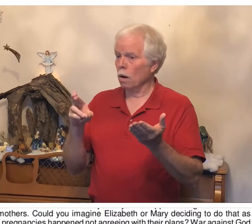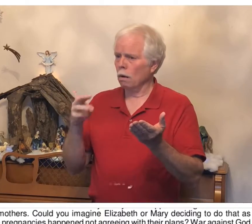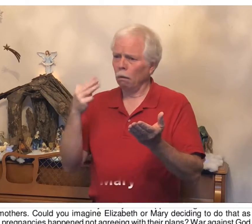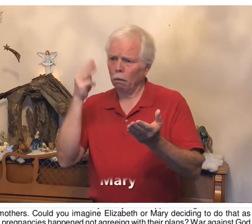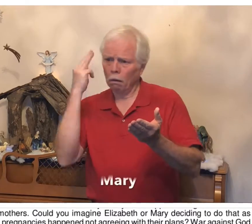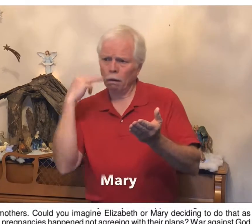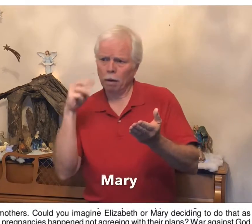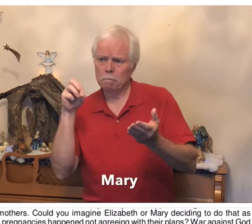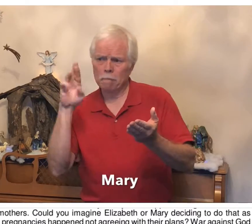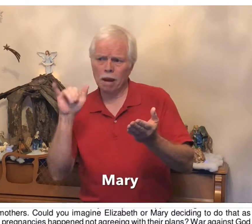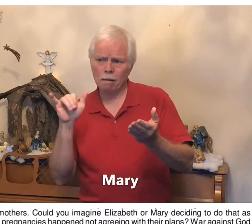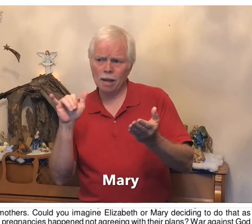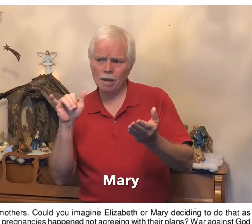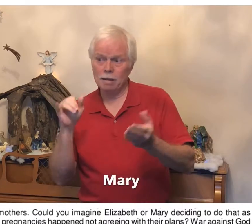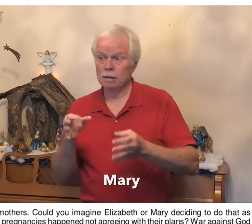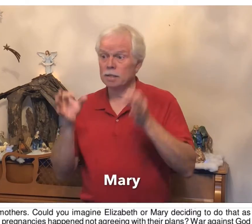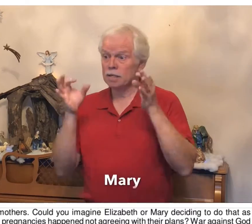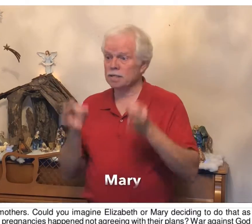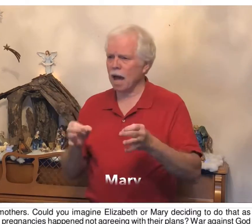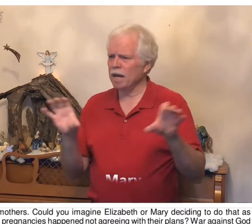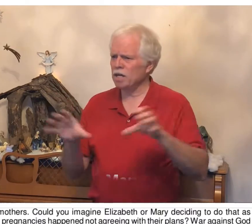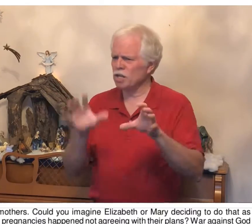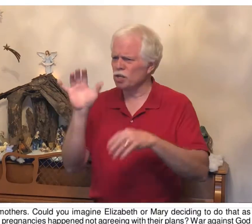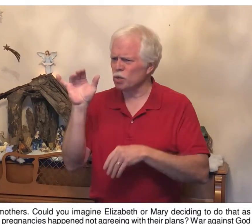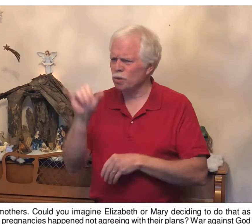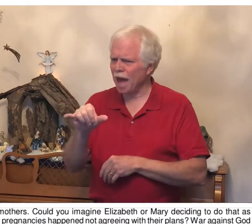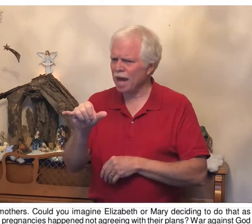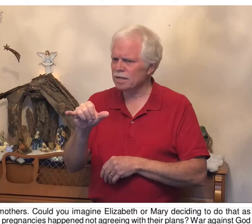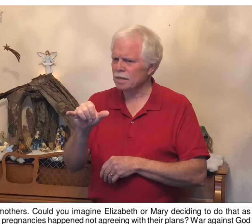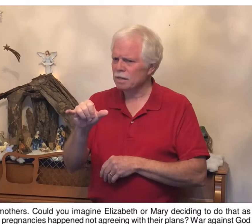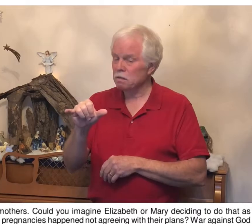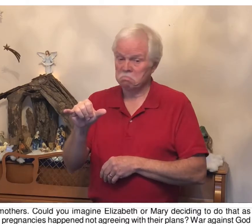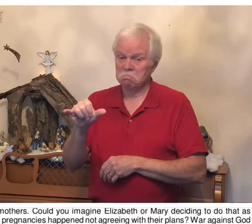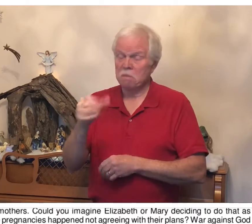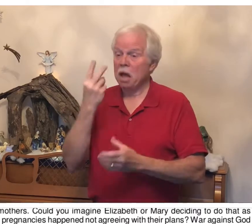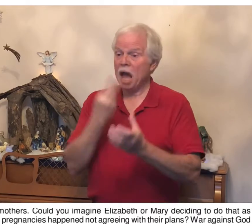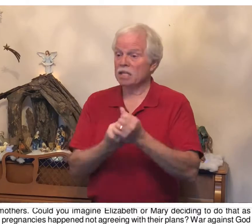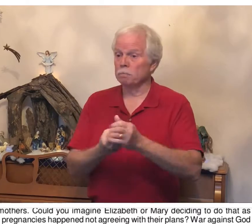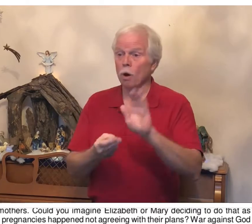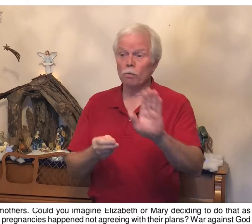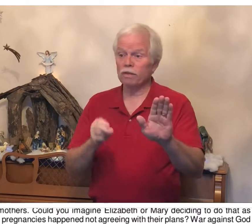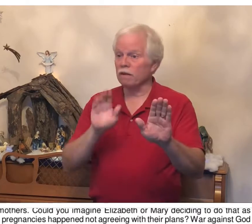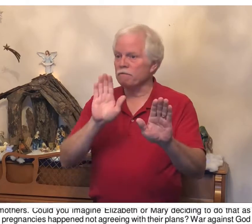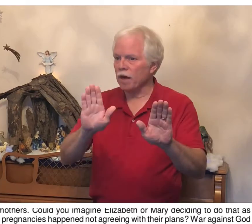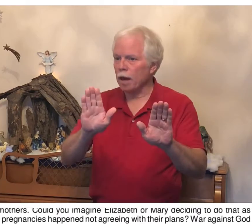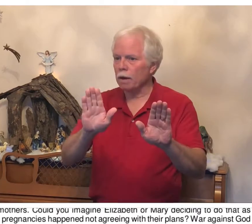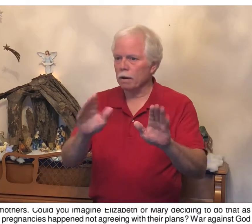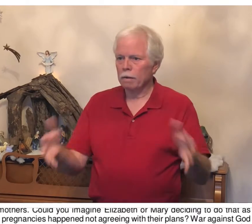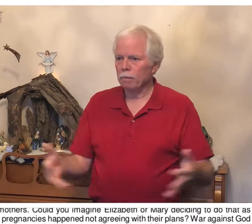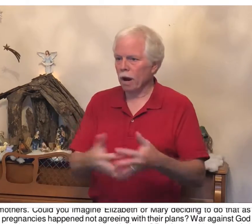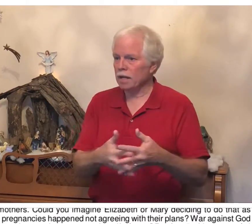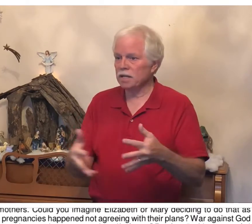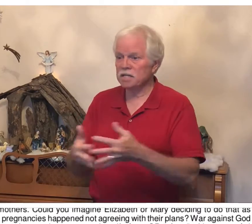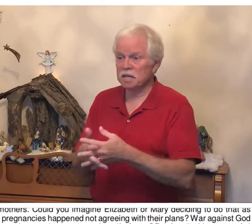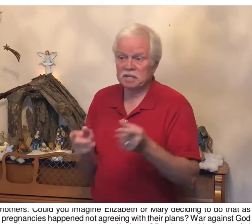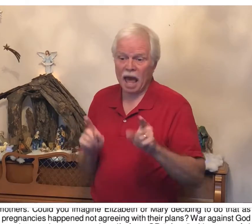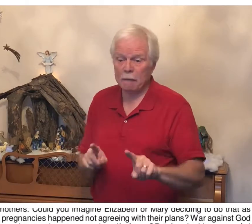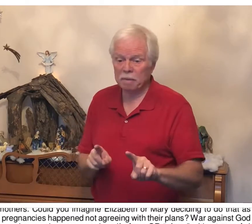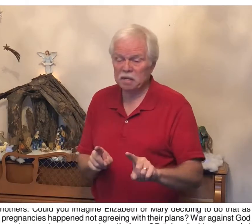Mary deciding to do that? As both of their pregnancies happened,